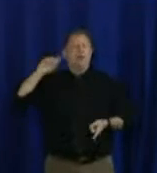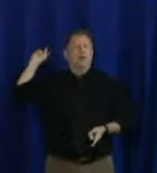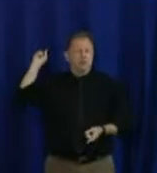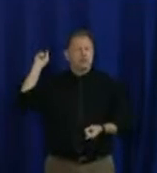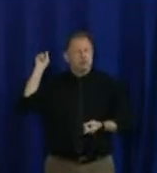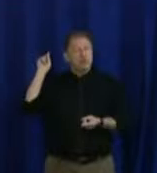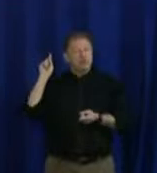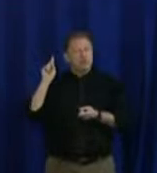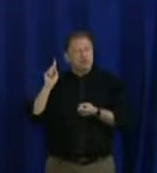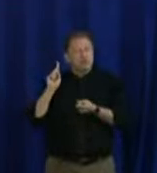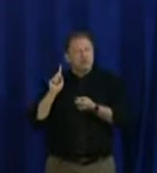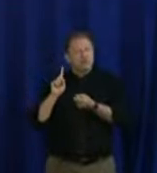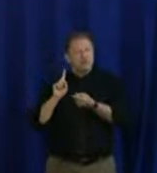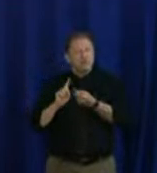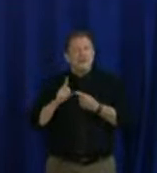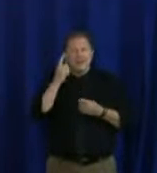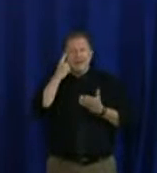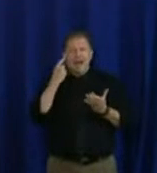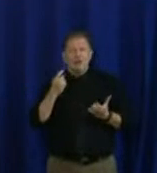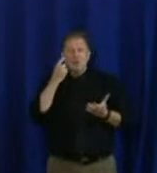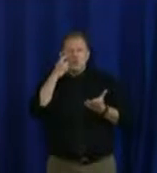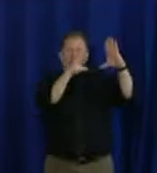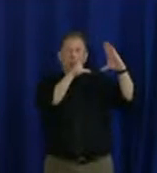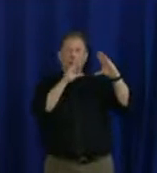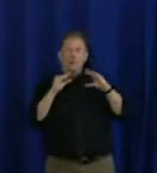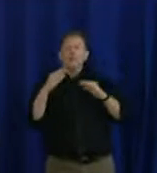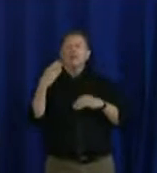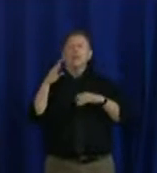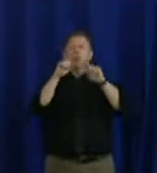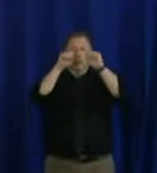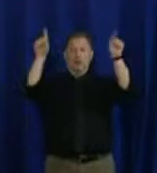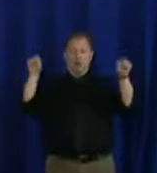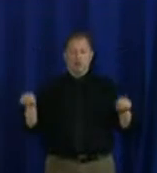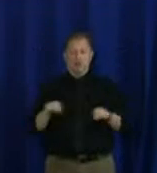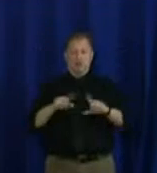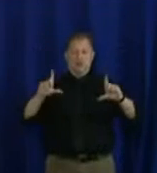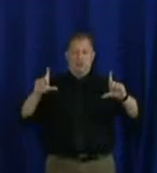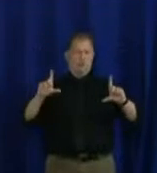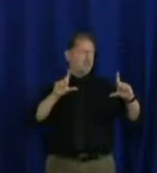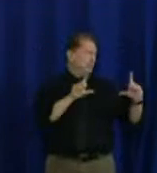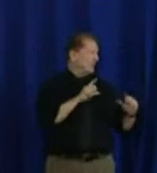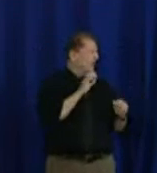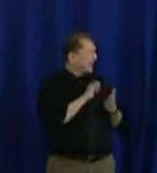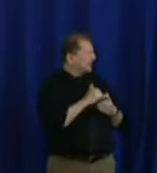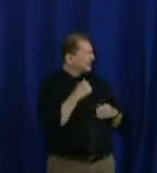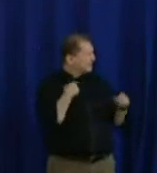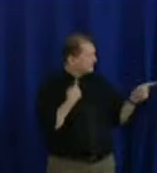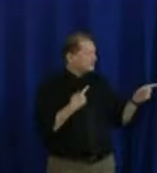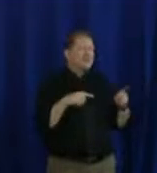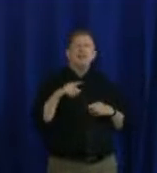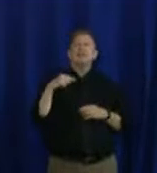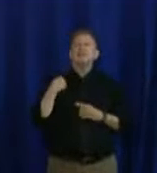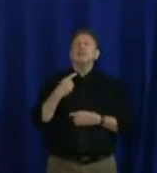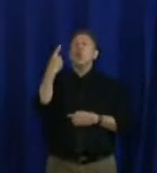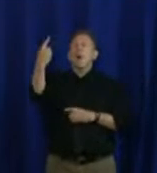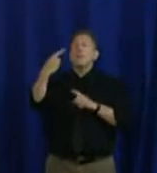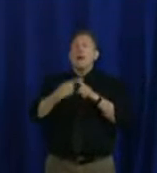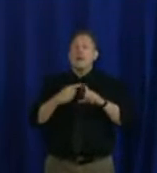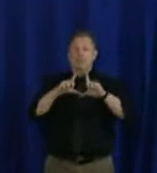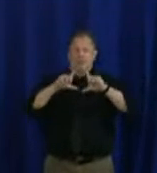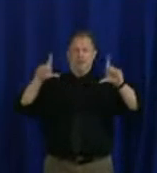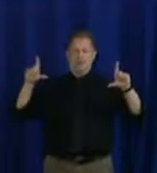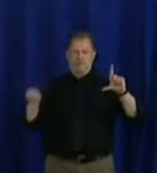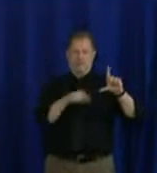move ahead to what's happening today, that blue shows you really over the last month. Yep, go ahead. And